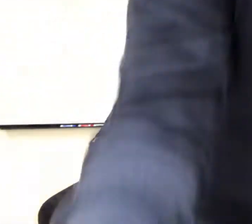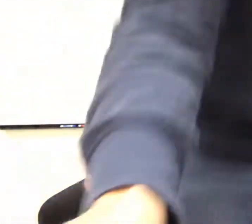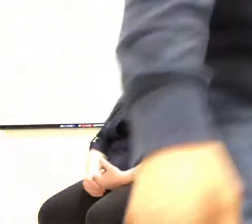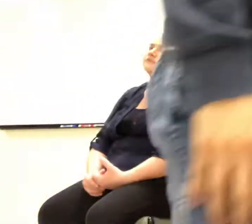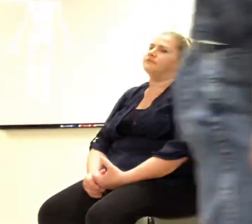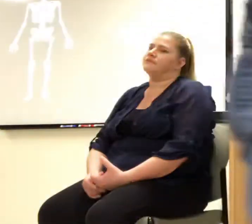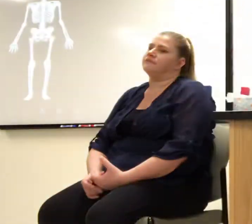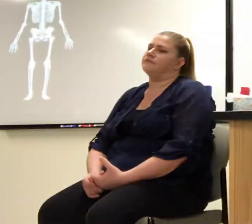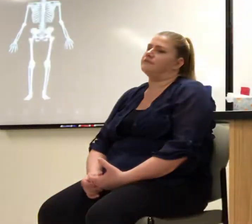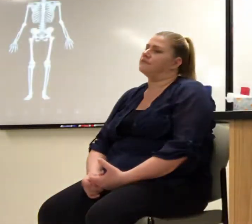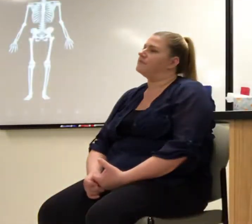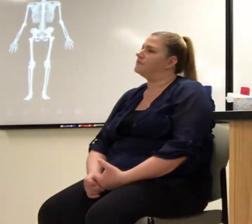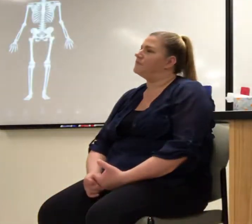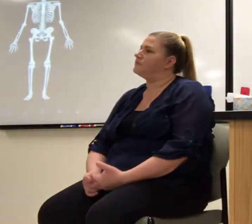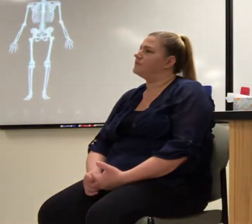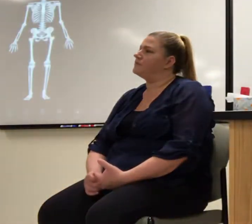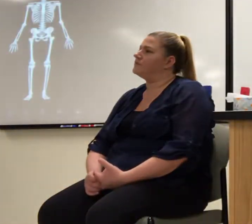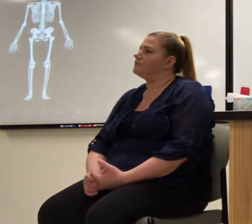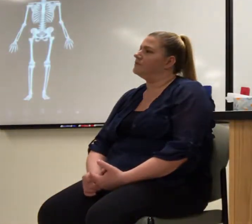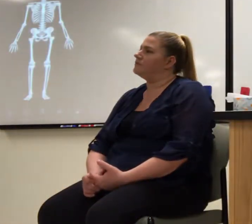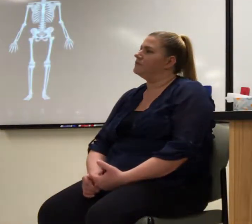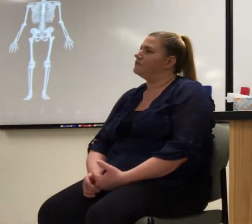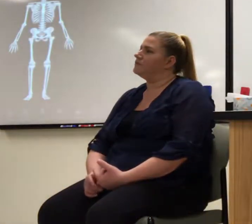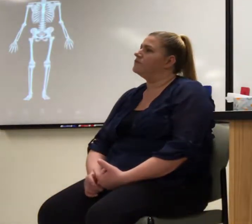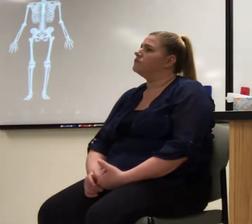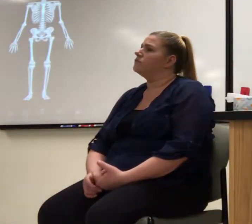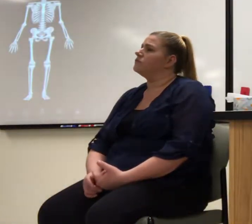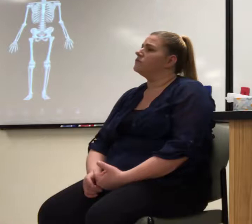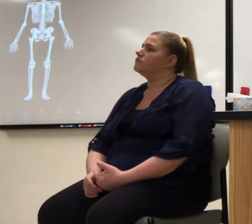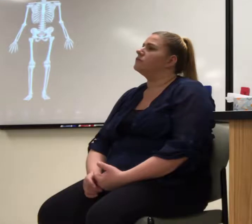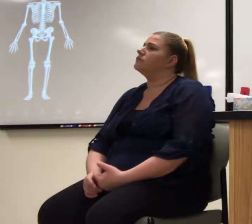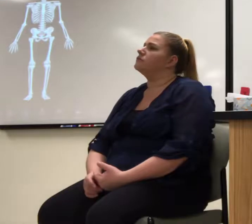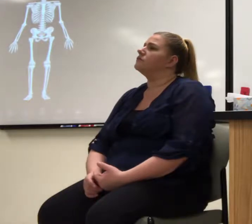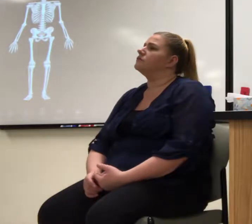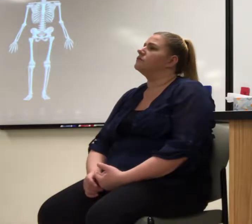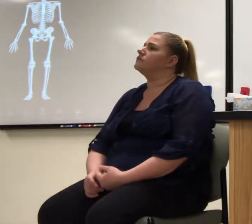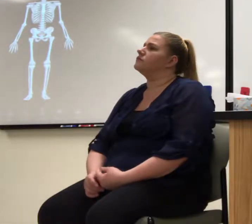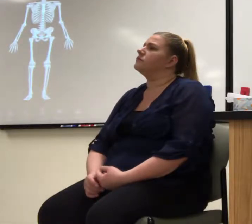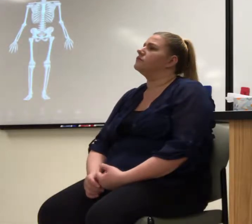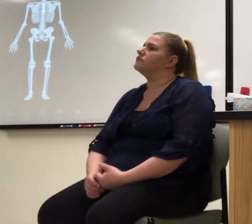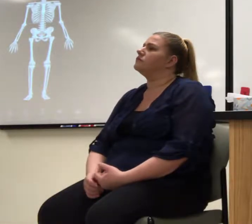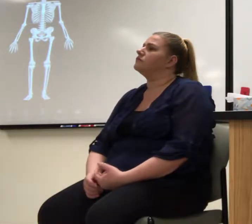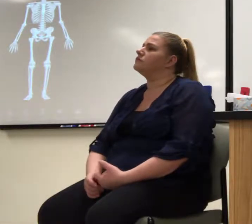did this early because I know this is the next one. Okay.